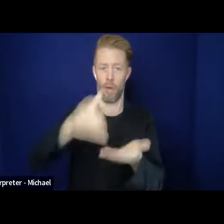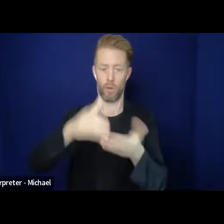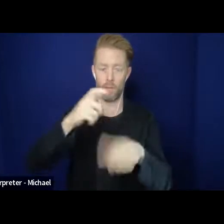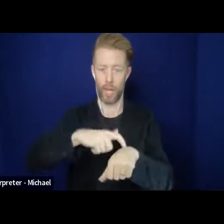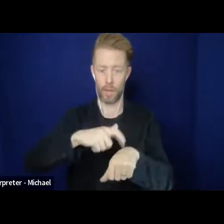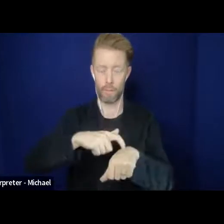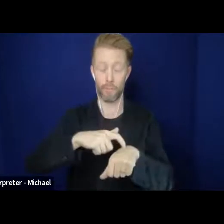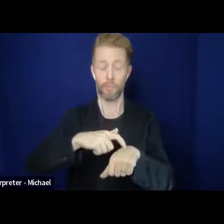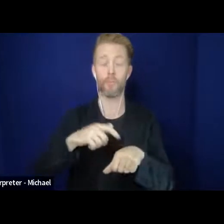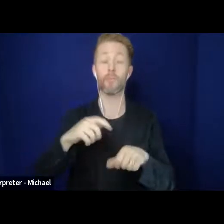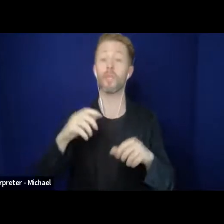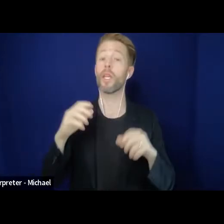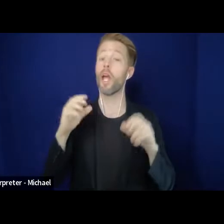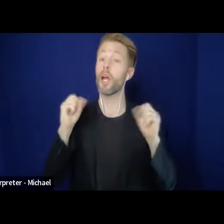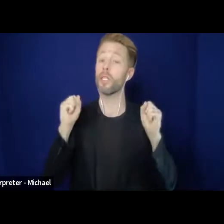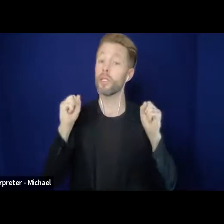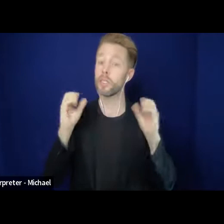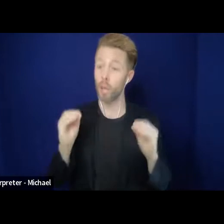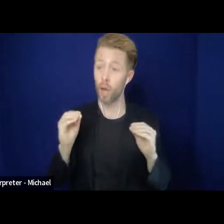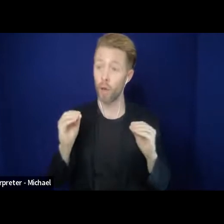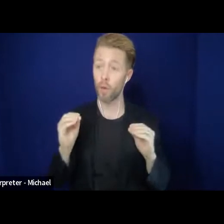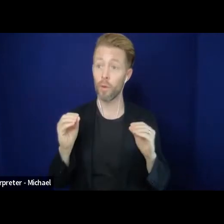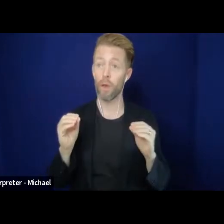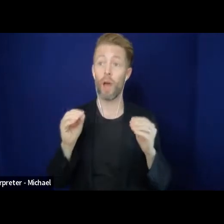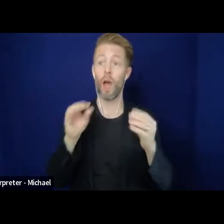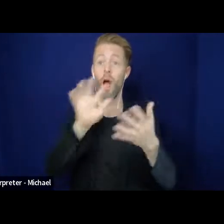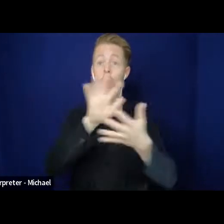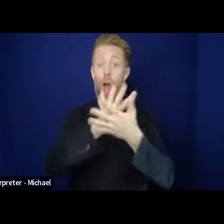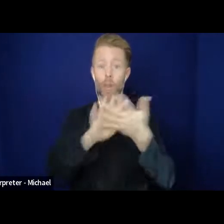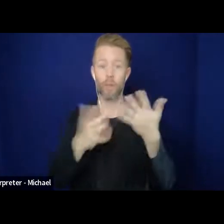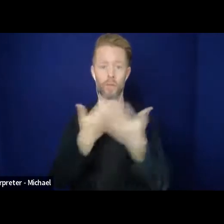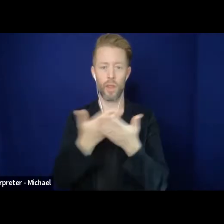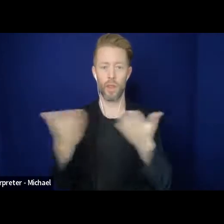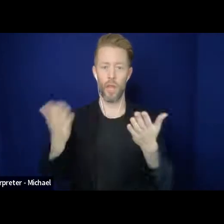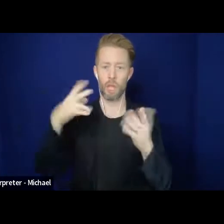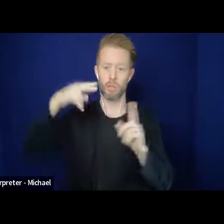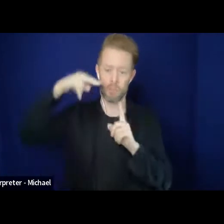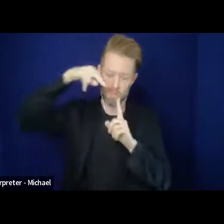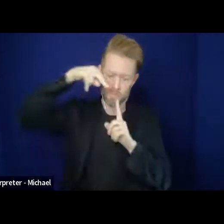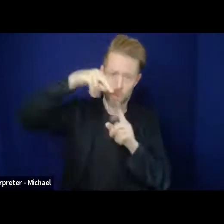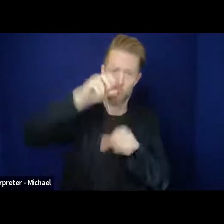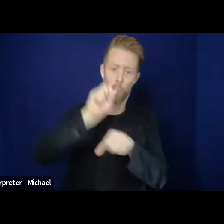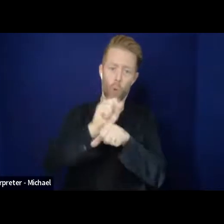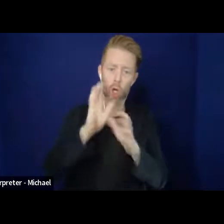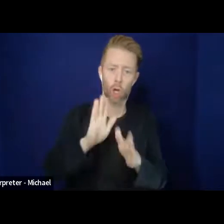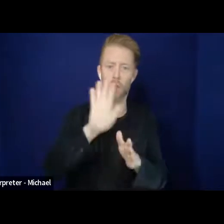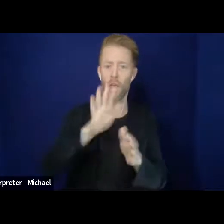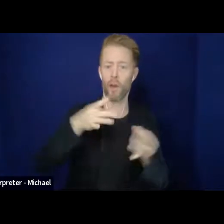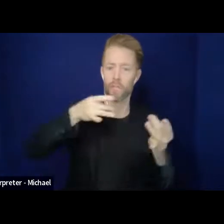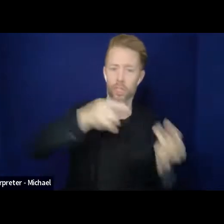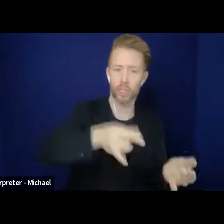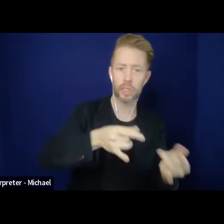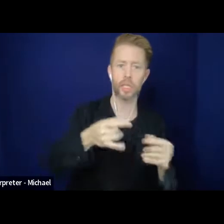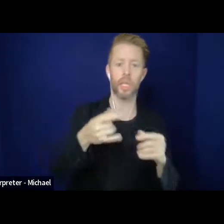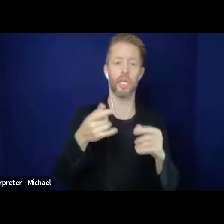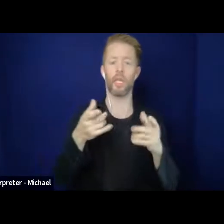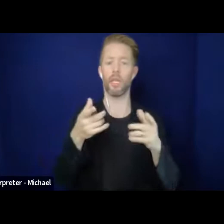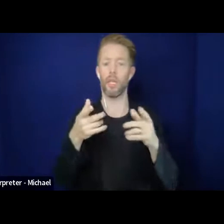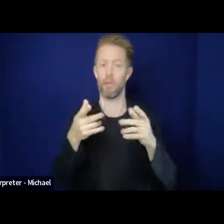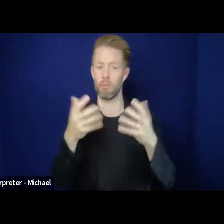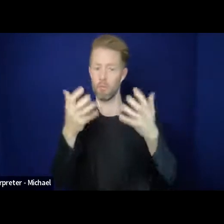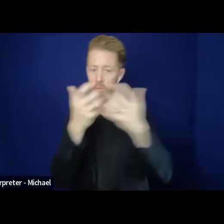So all of these things are used to track worker efficiency. They're used to track worker needs, to correlate breaks, to